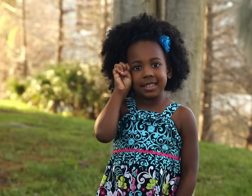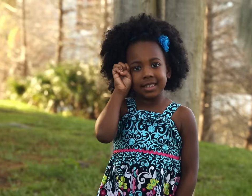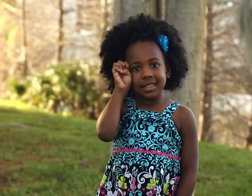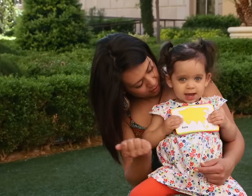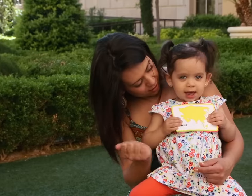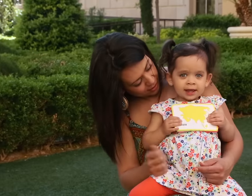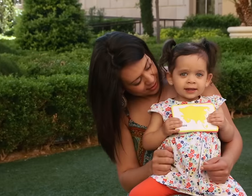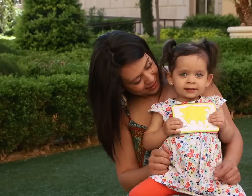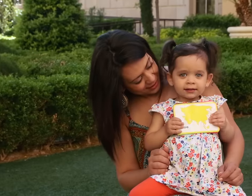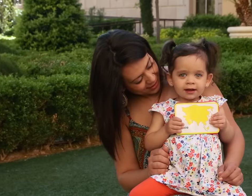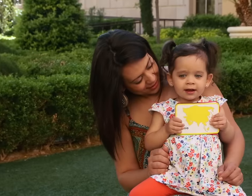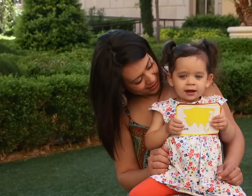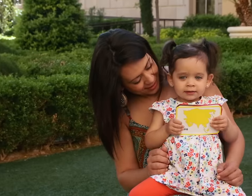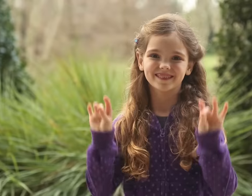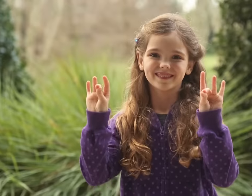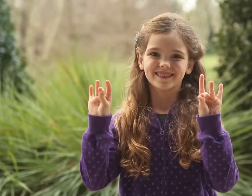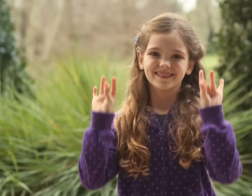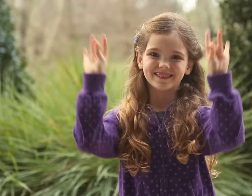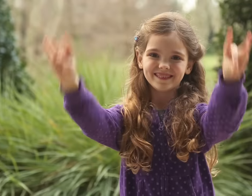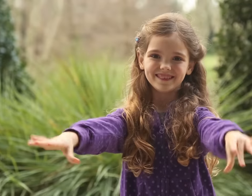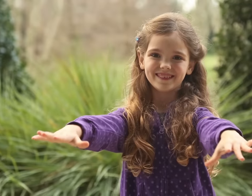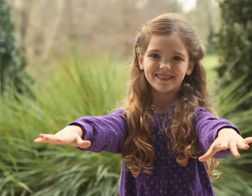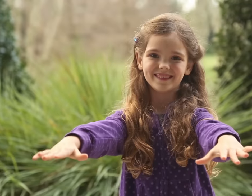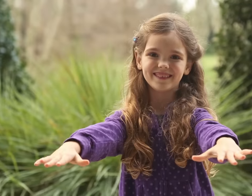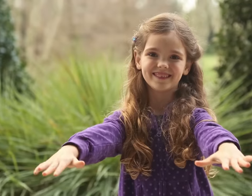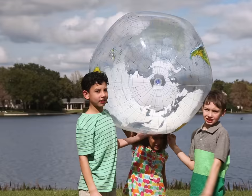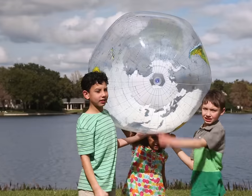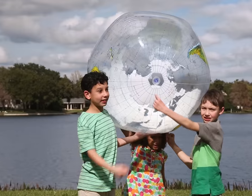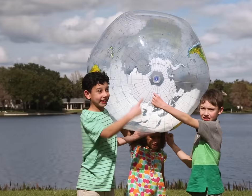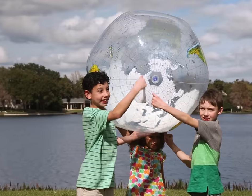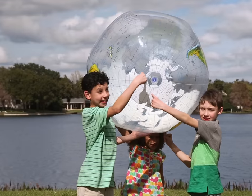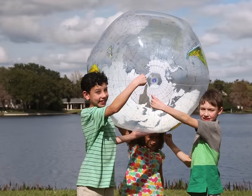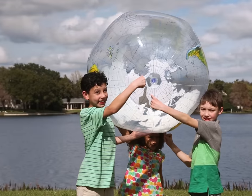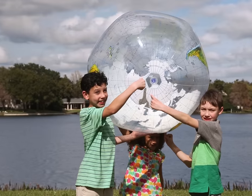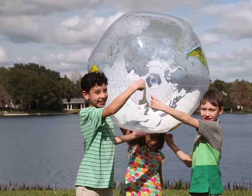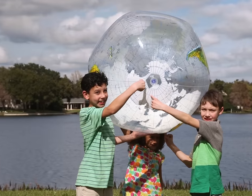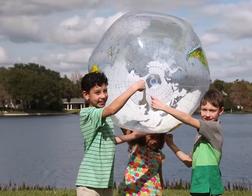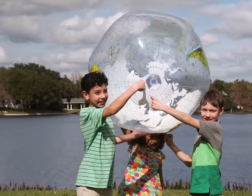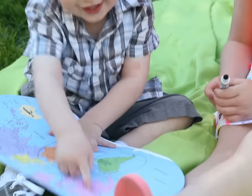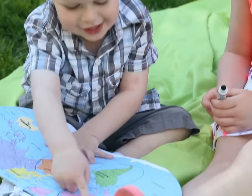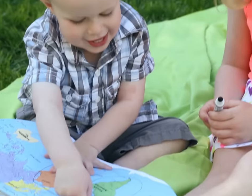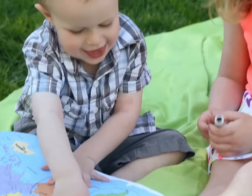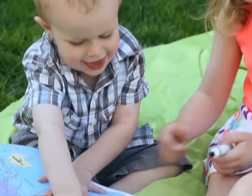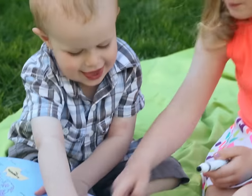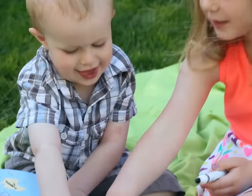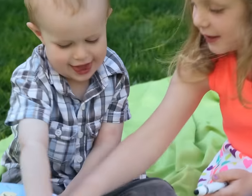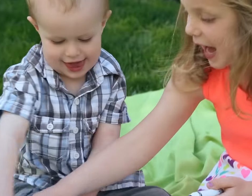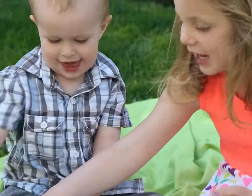Asia, Australia, Antarctica, the seven continents of